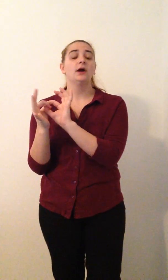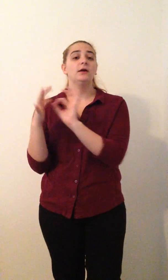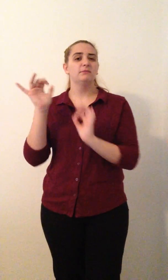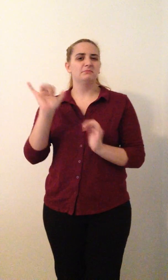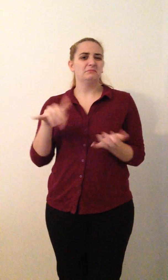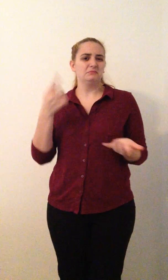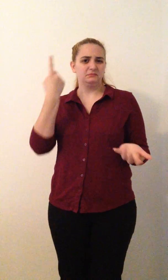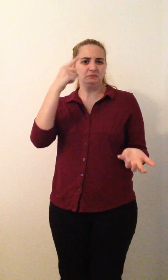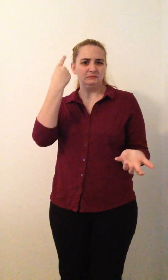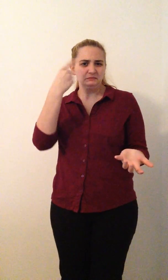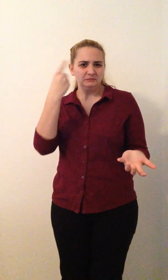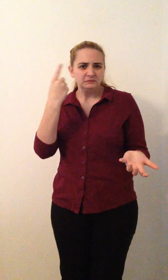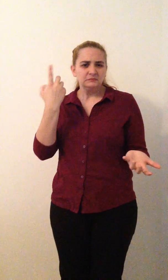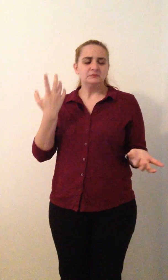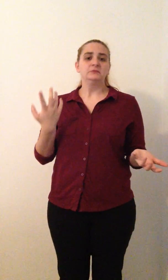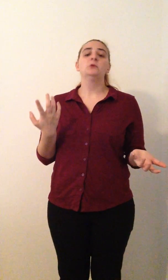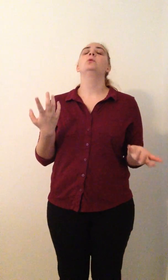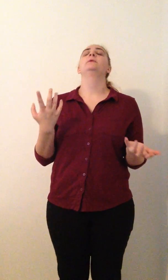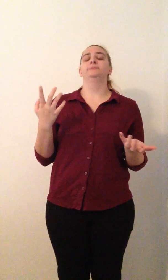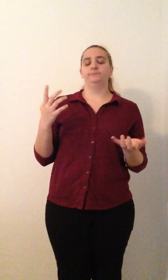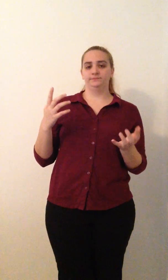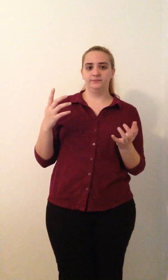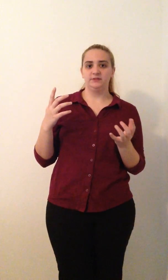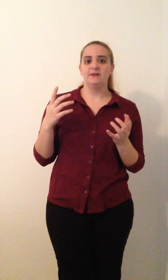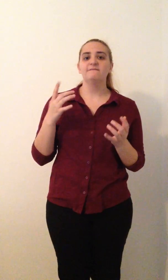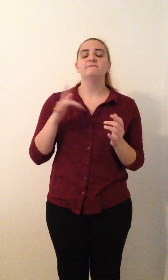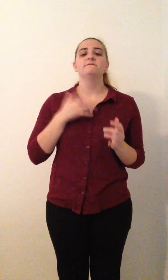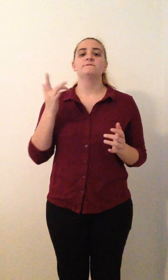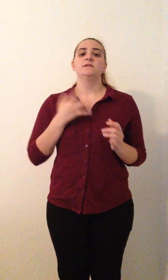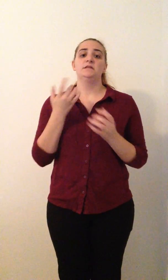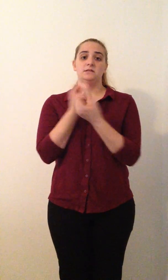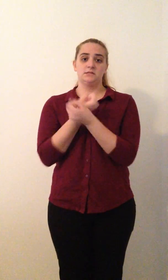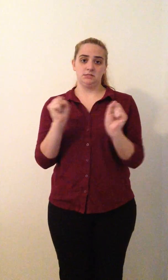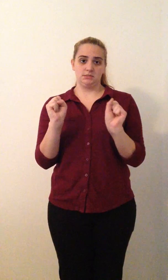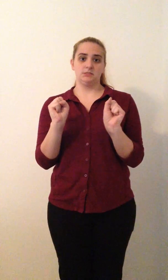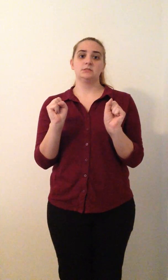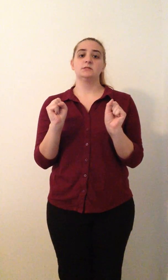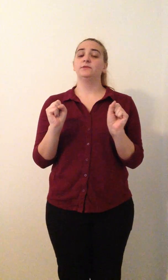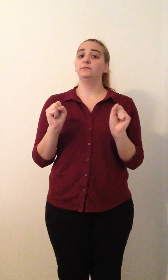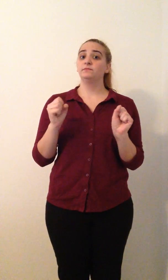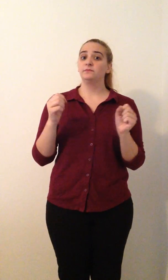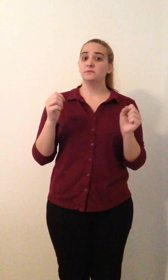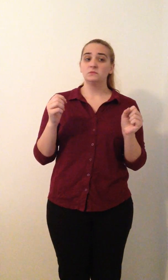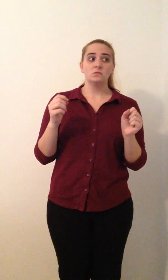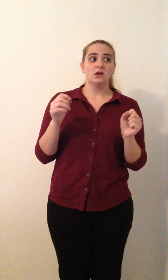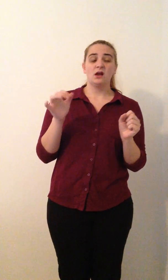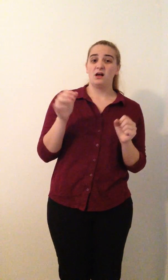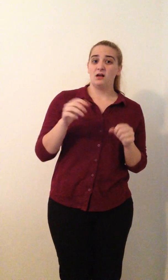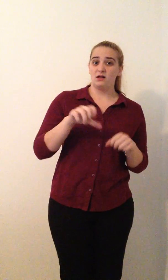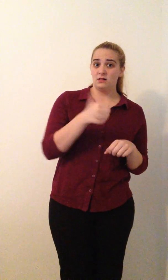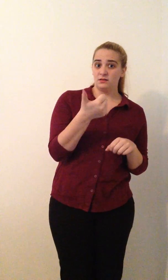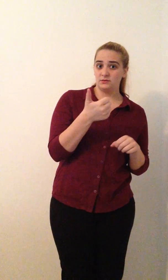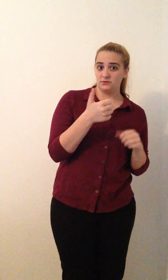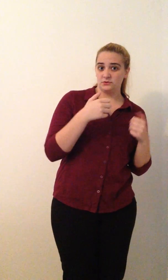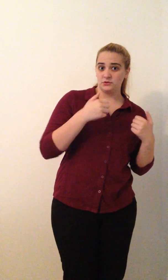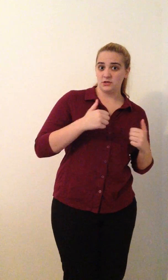don't have wings, so we can't fly away. We don't have claws to defend ourselves. The